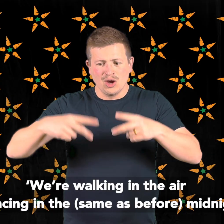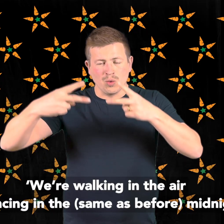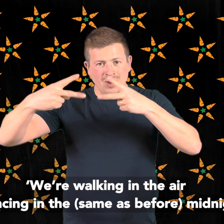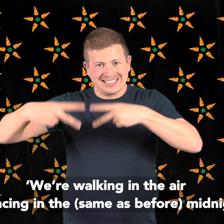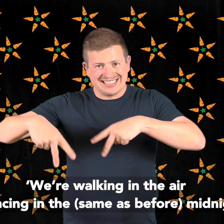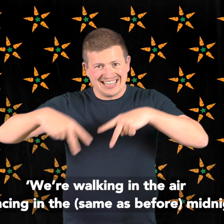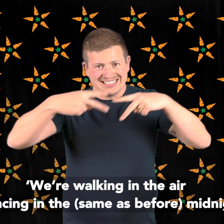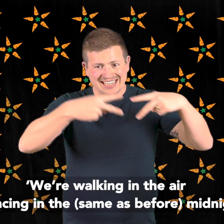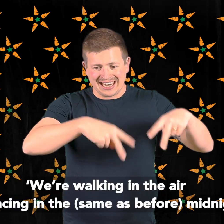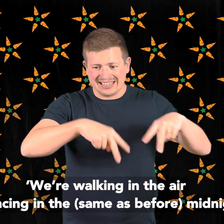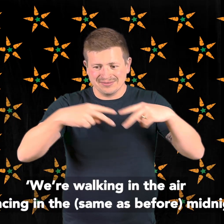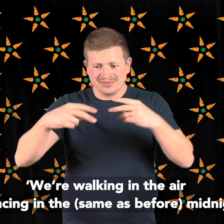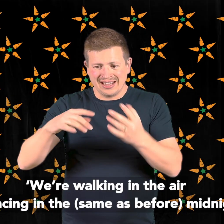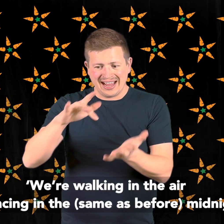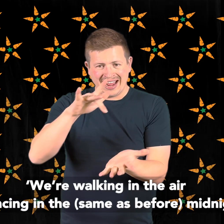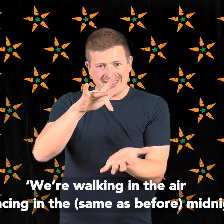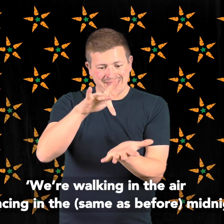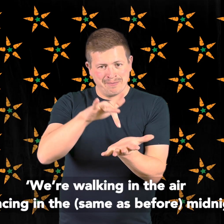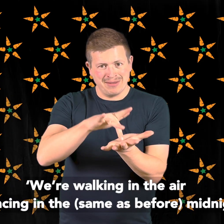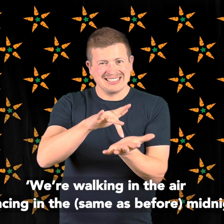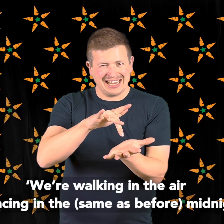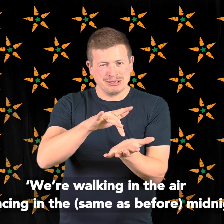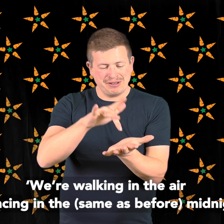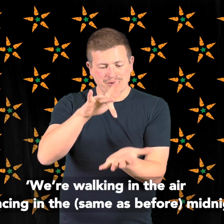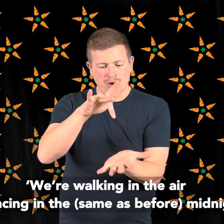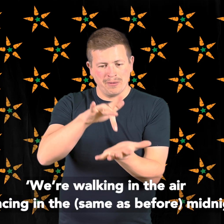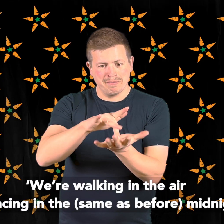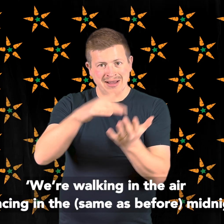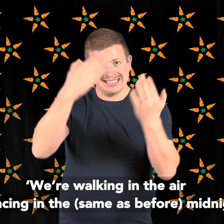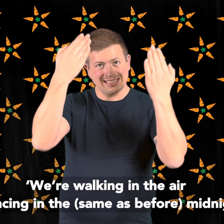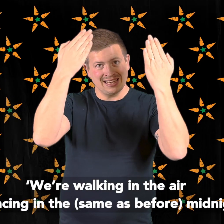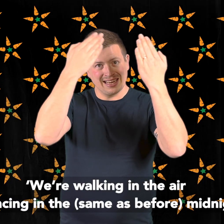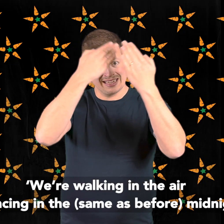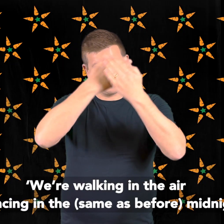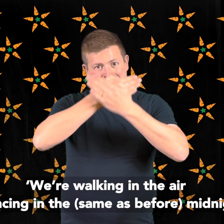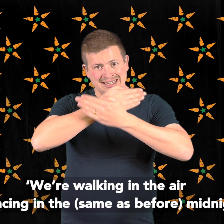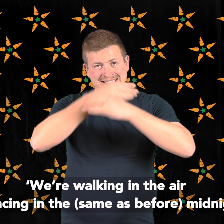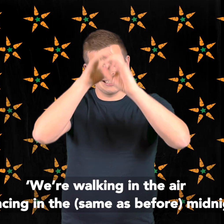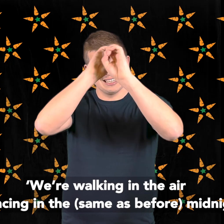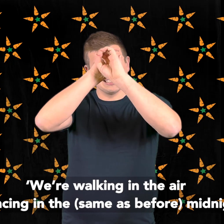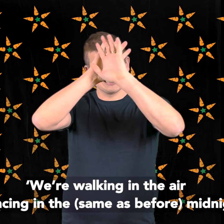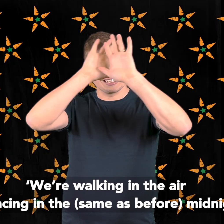We're dancing in the same as before, midnight sky.